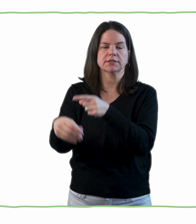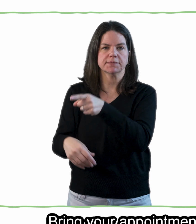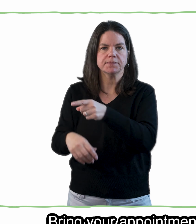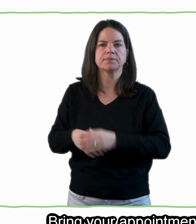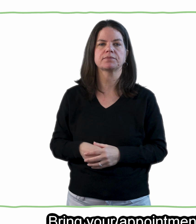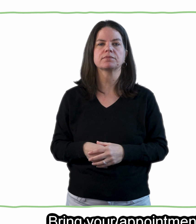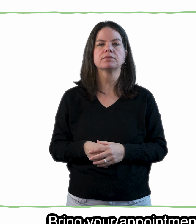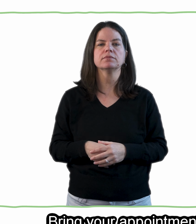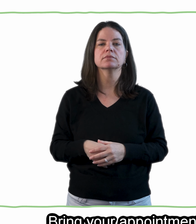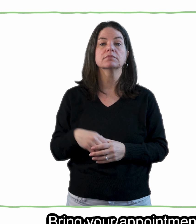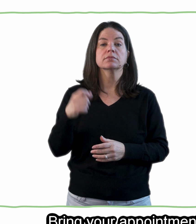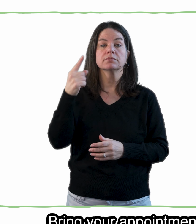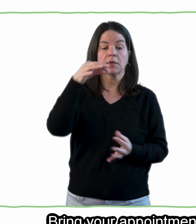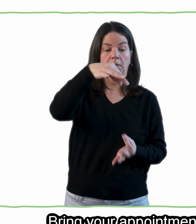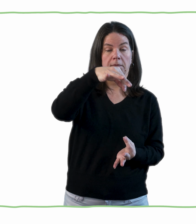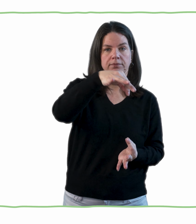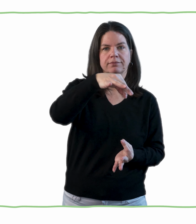Bring your appointment notice with you.